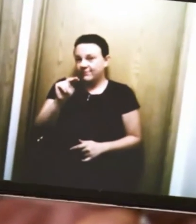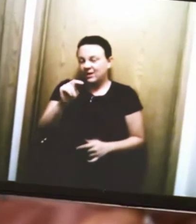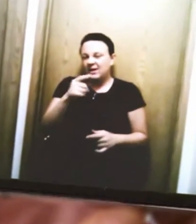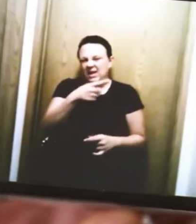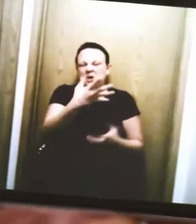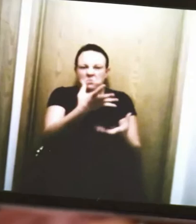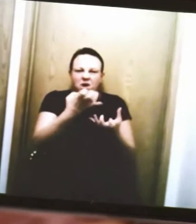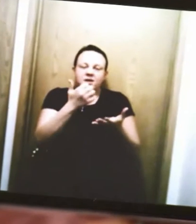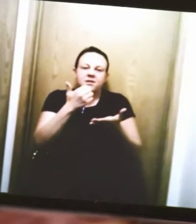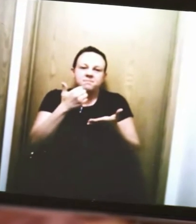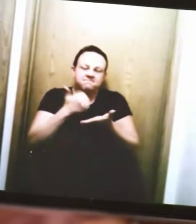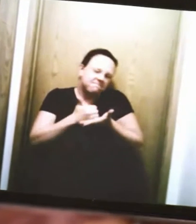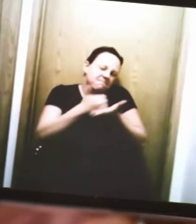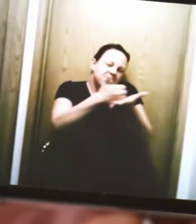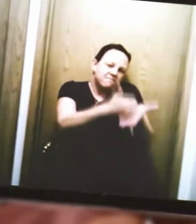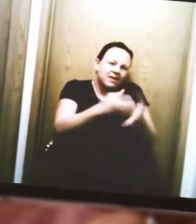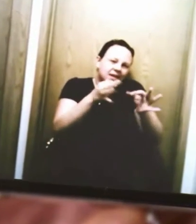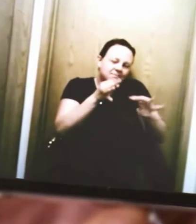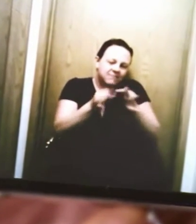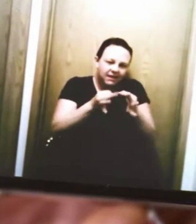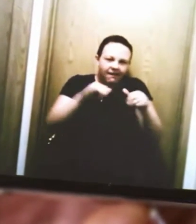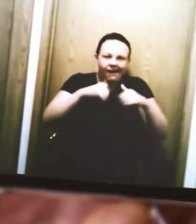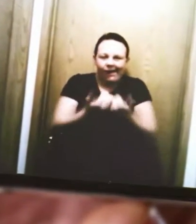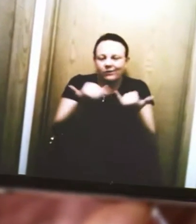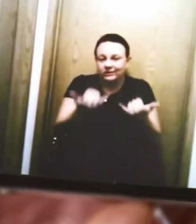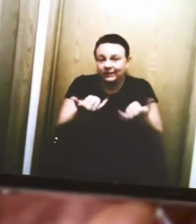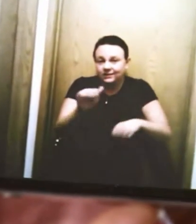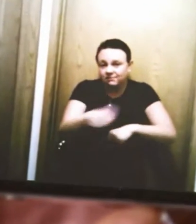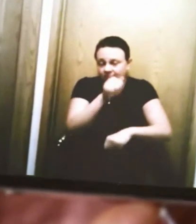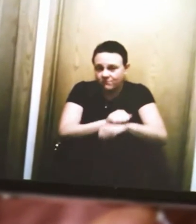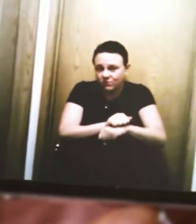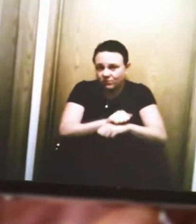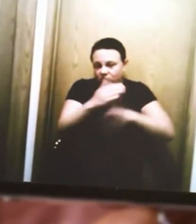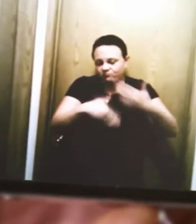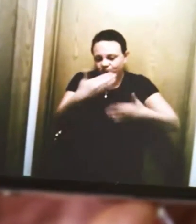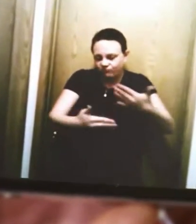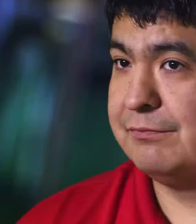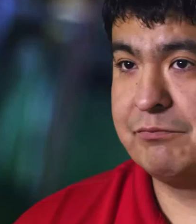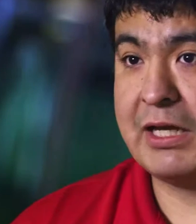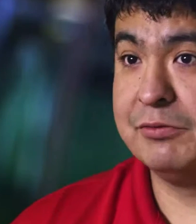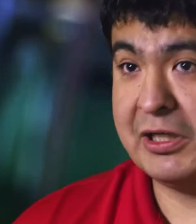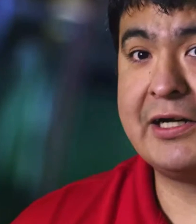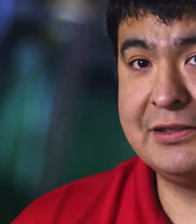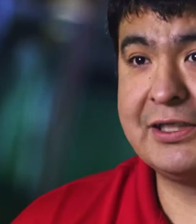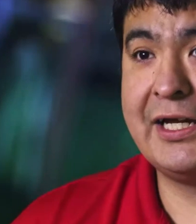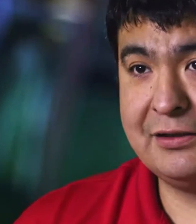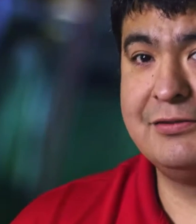asked me to help him explain how today's appointment will go. He was nodding his head and